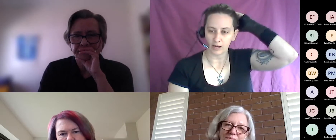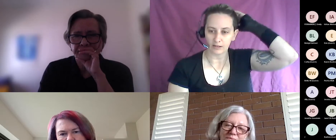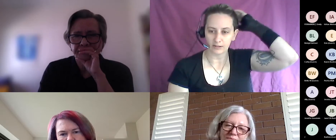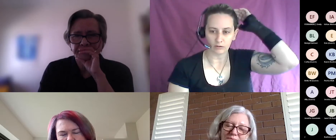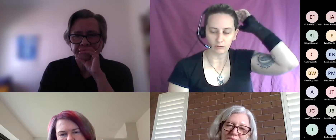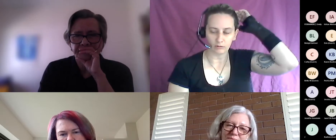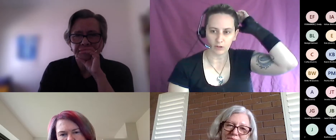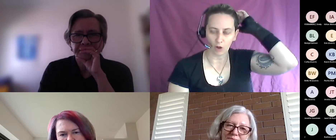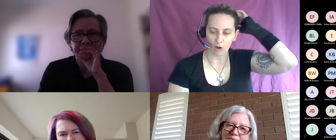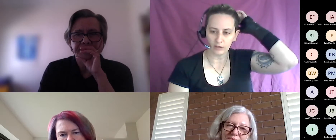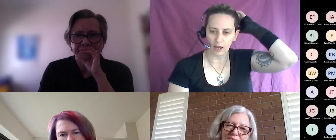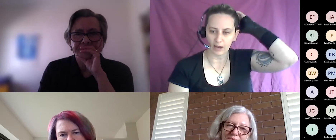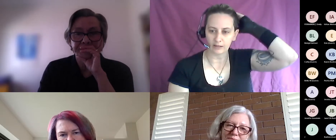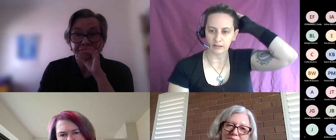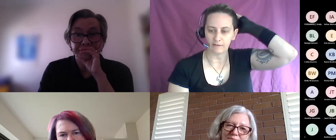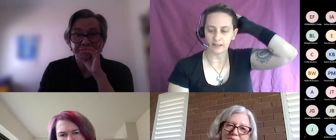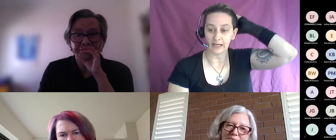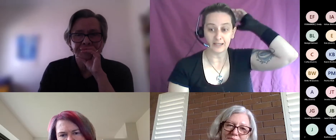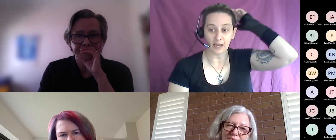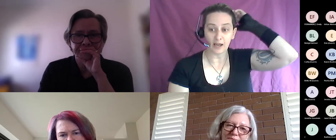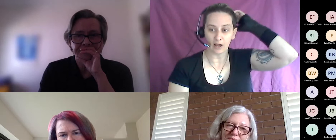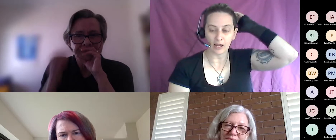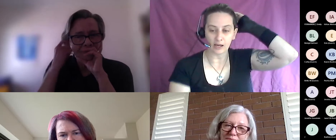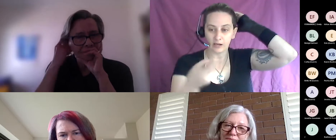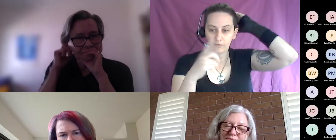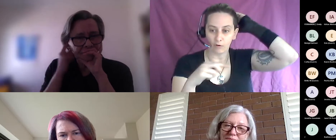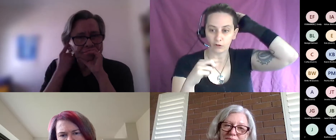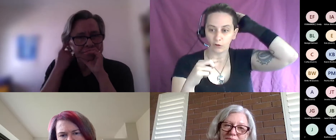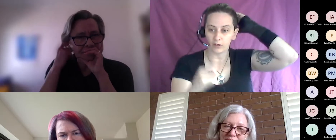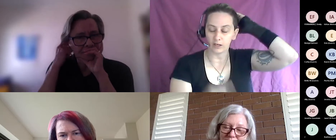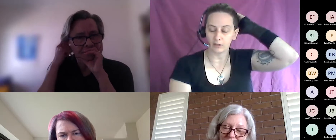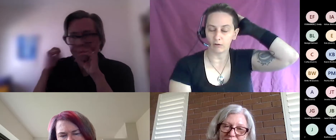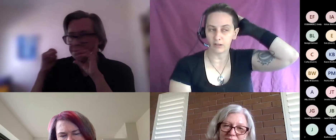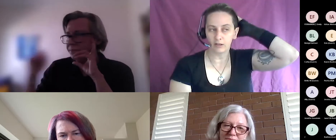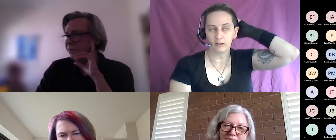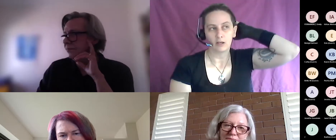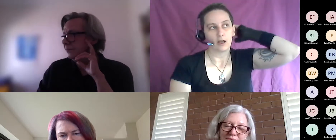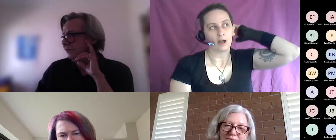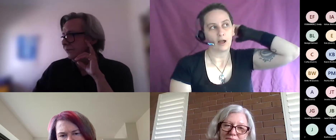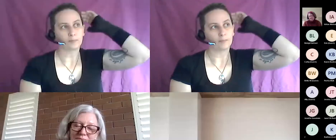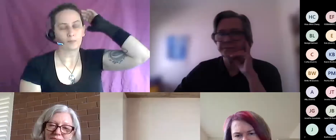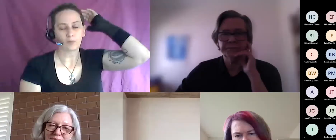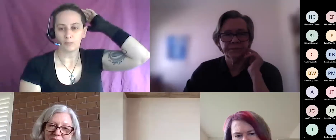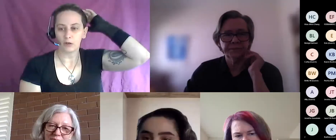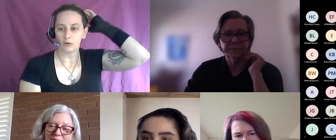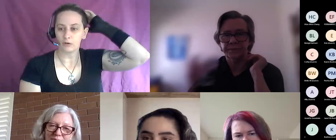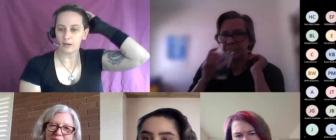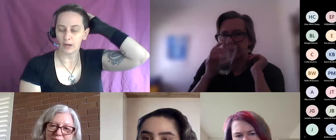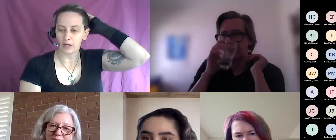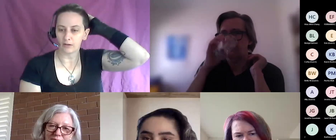the ASL sign, and is there a version of it in Auslan? But you can pair